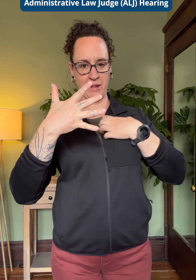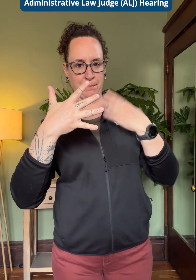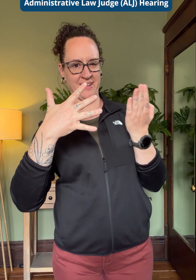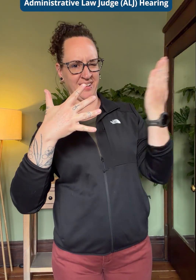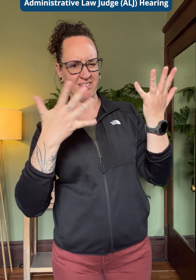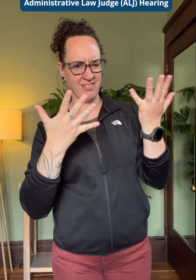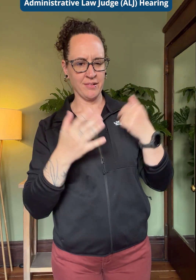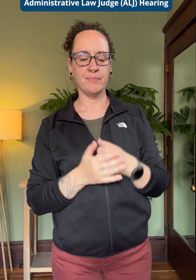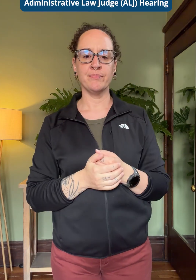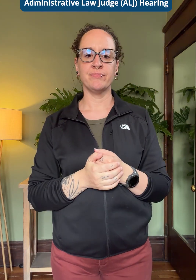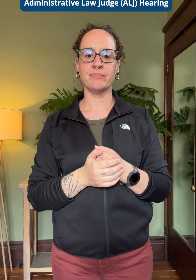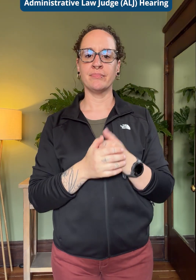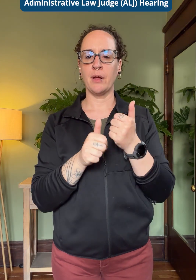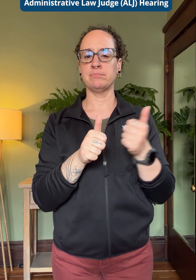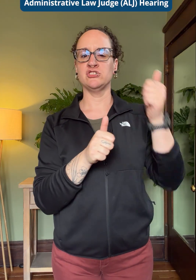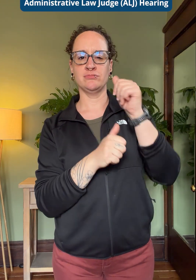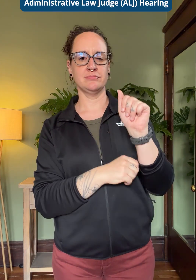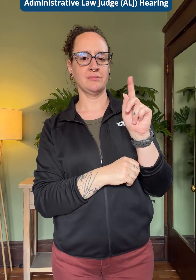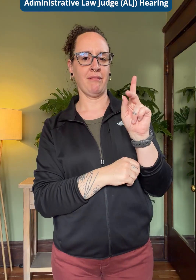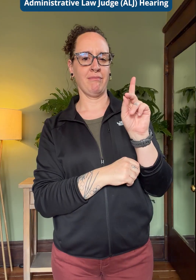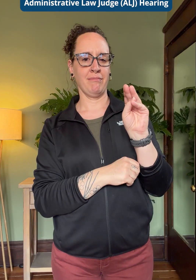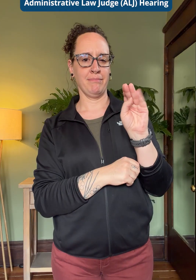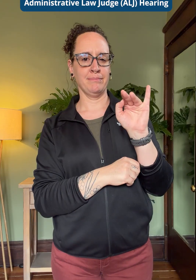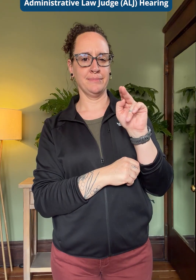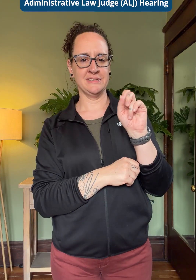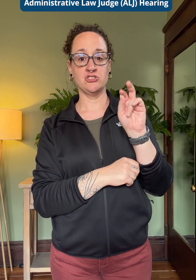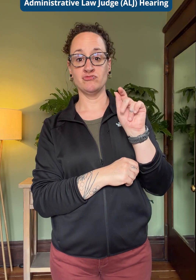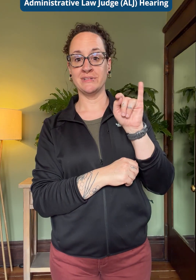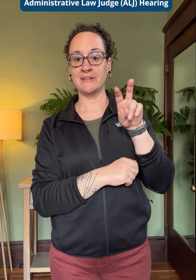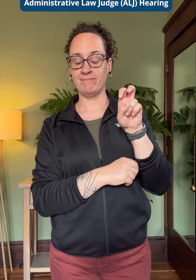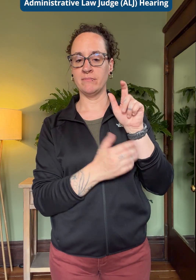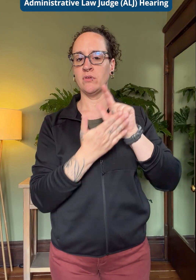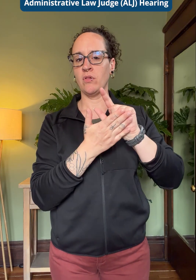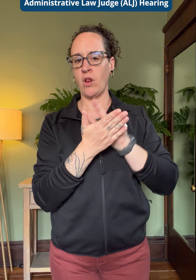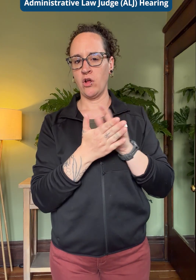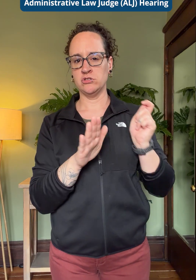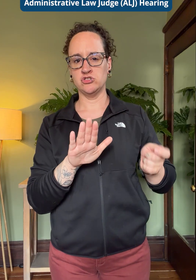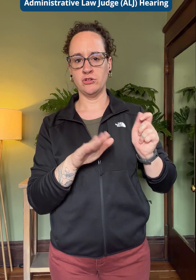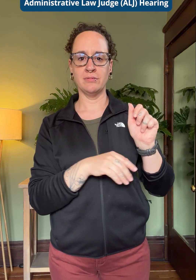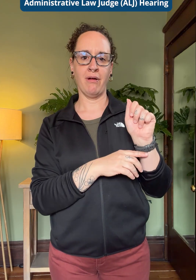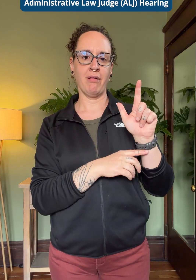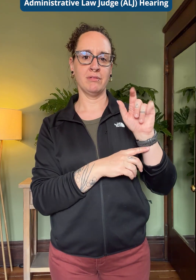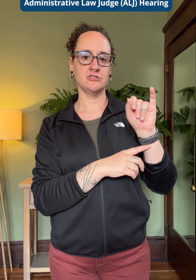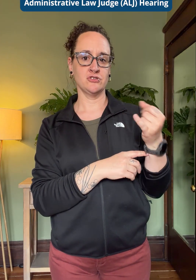The third level of appeal is the Administrative Law Judge, ALJ,